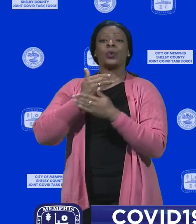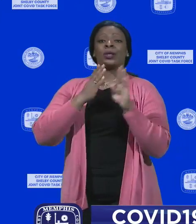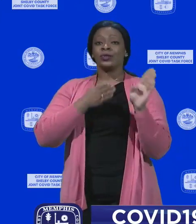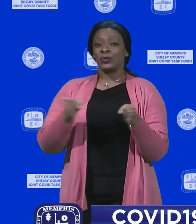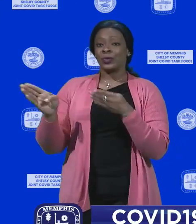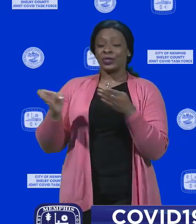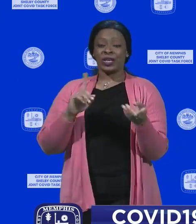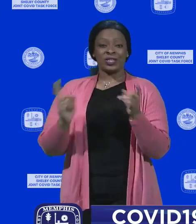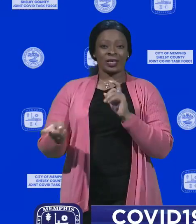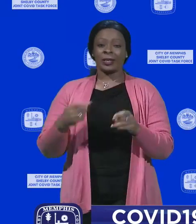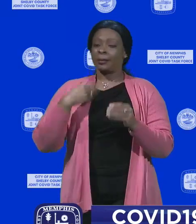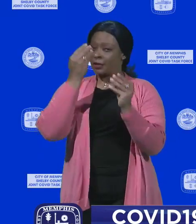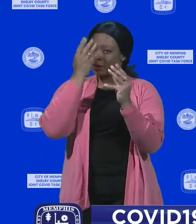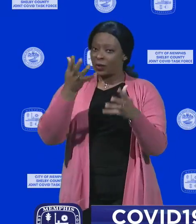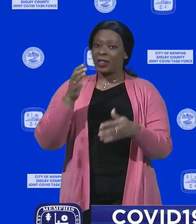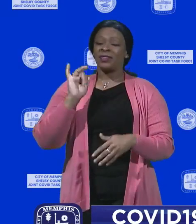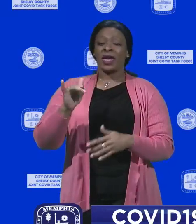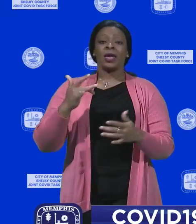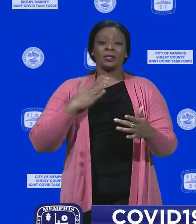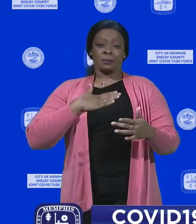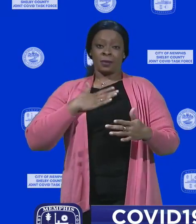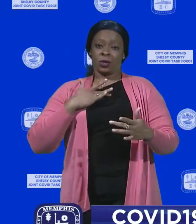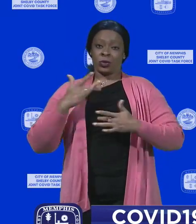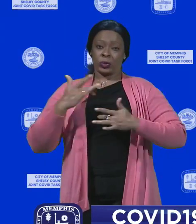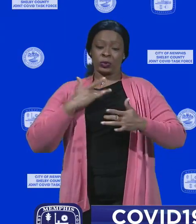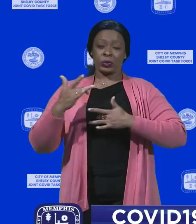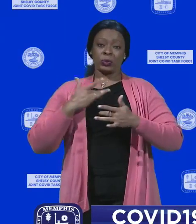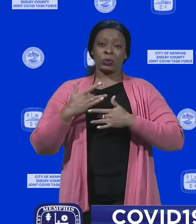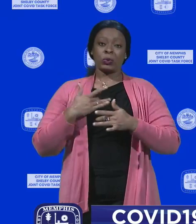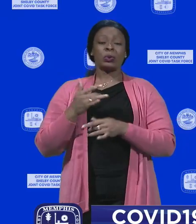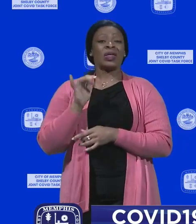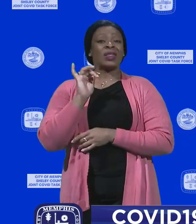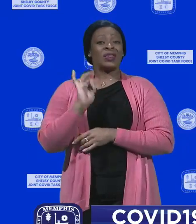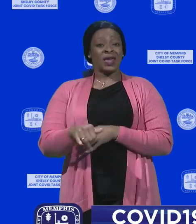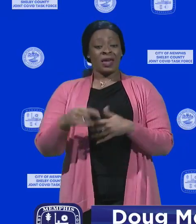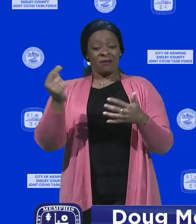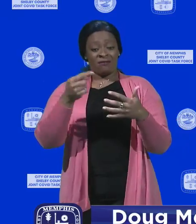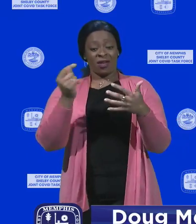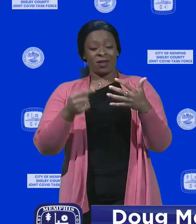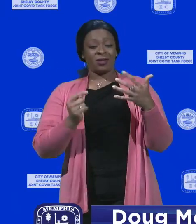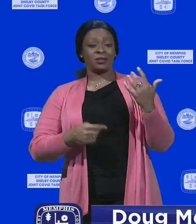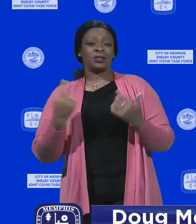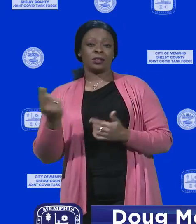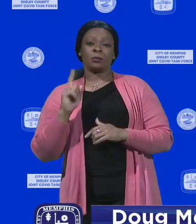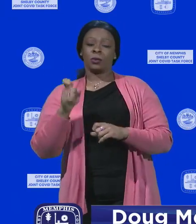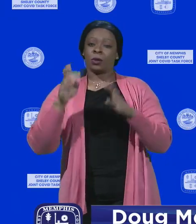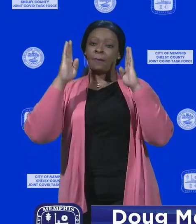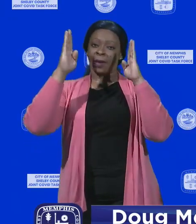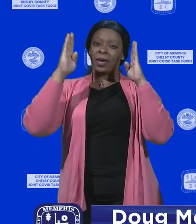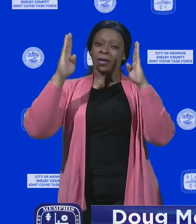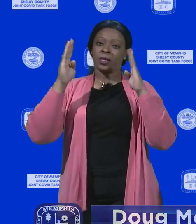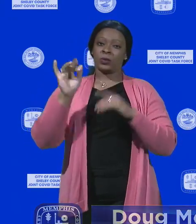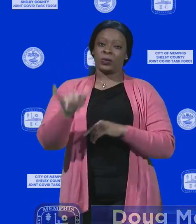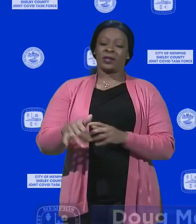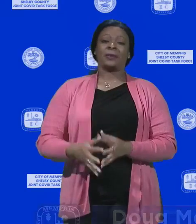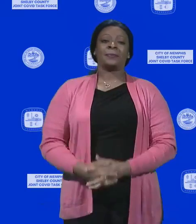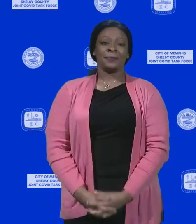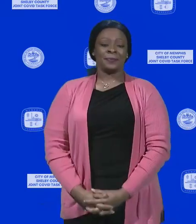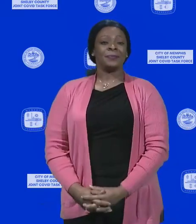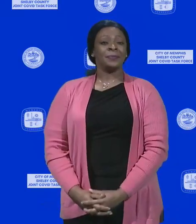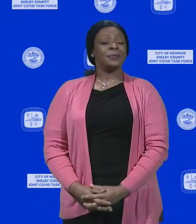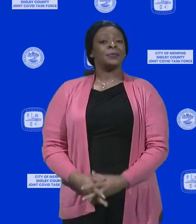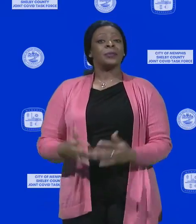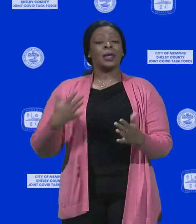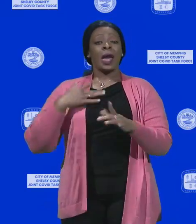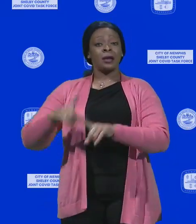just telling you that that concerns me and that those factors are something that we should pay attention to. So with